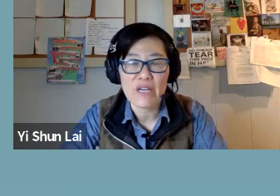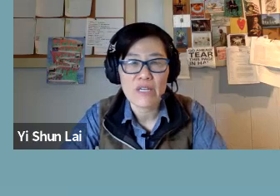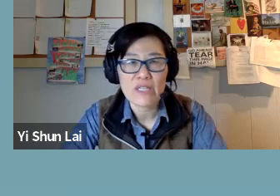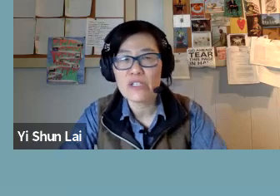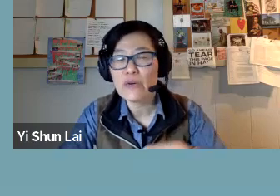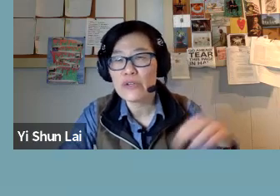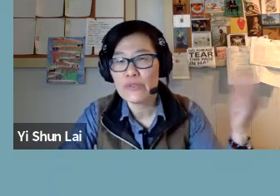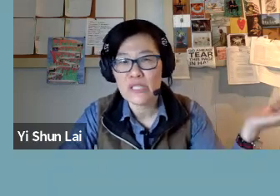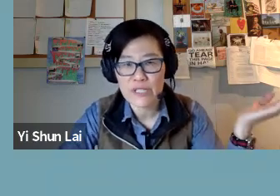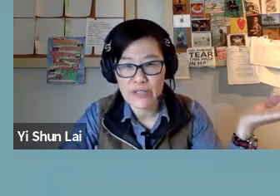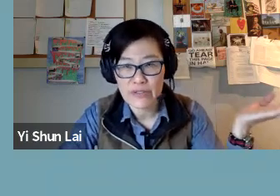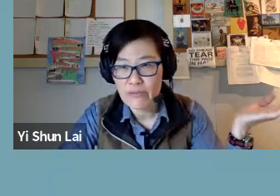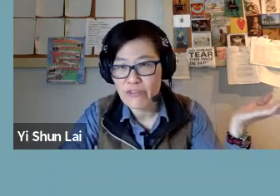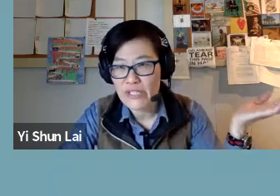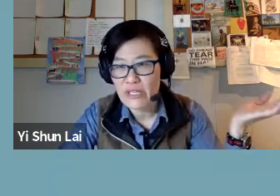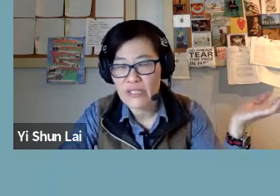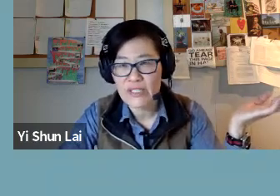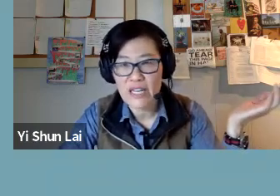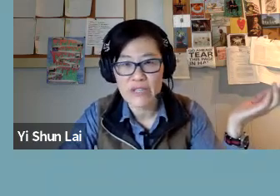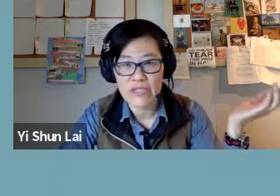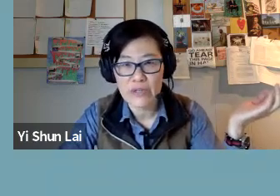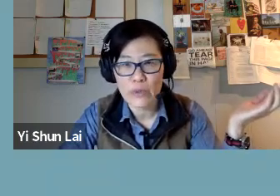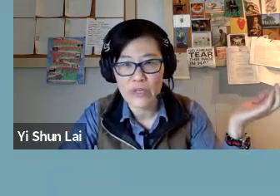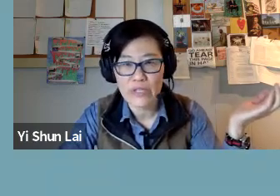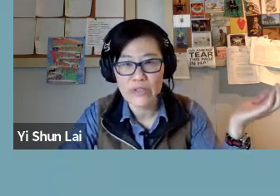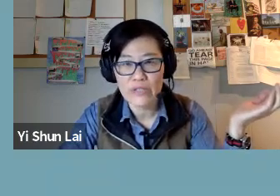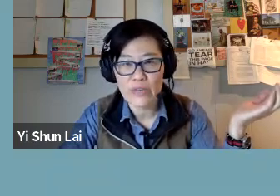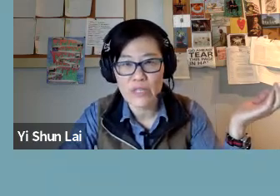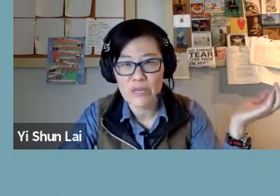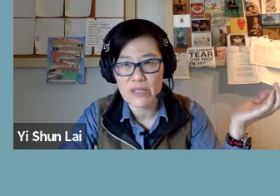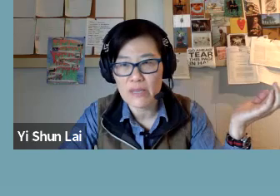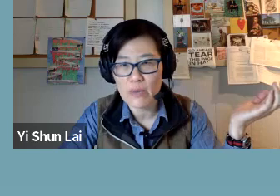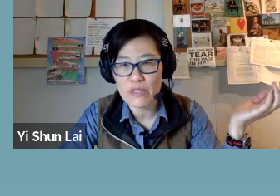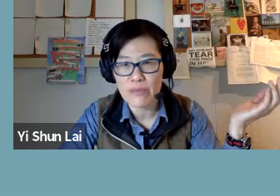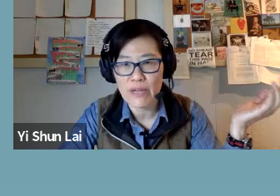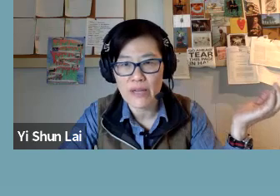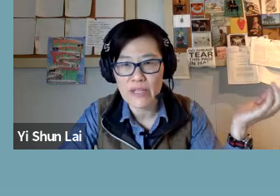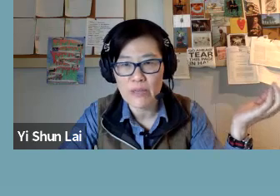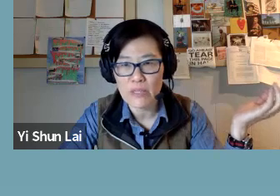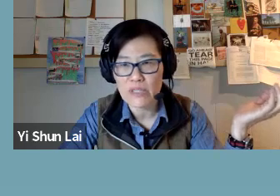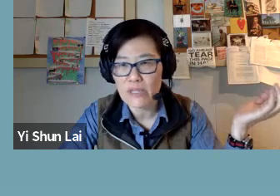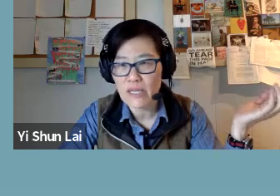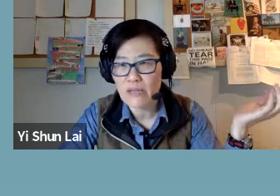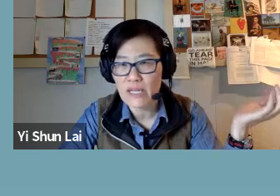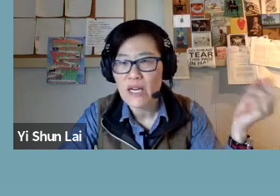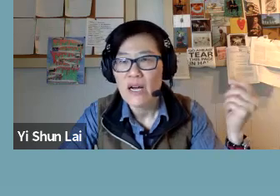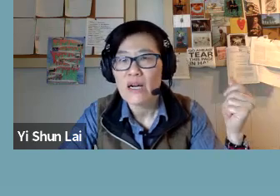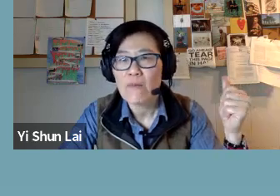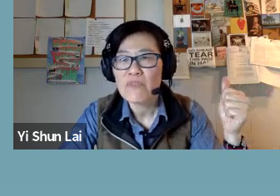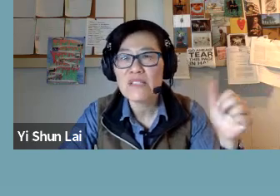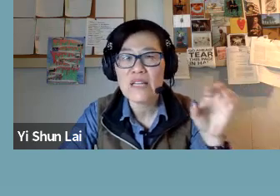always a caveat, right? Like don't use this particular phrasing, this exact phrasing for your query letter. Don't say once upon a time there was a blah, like nobody wants to read that.